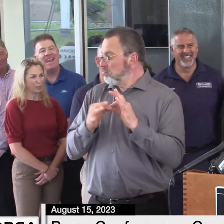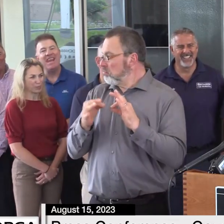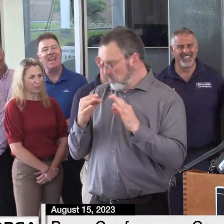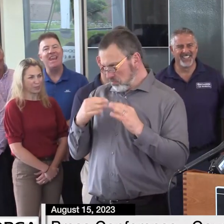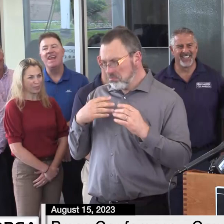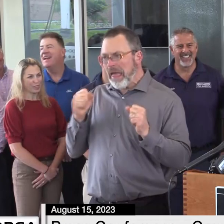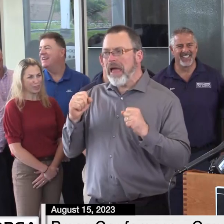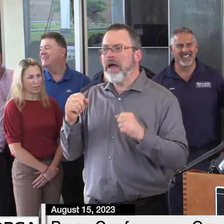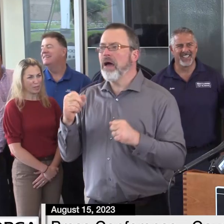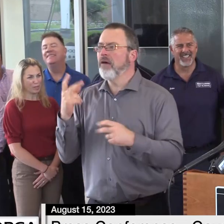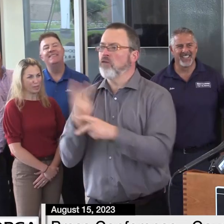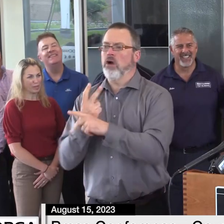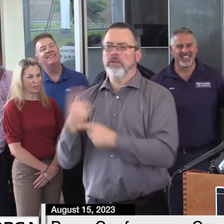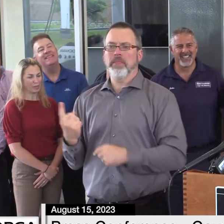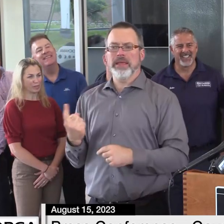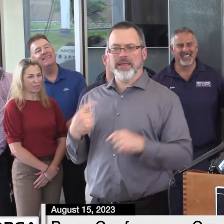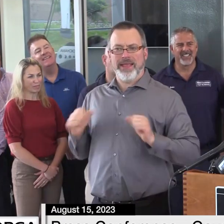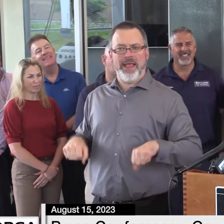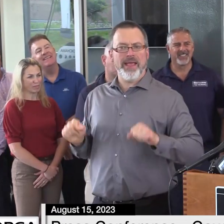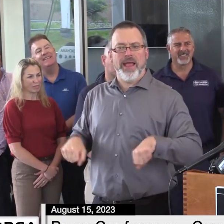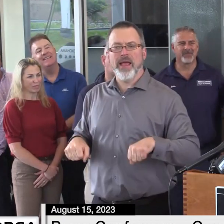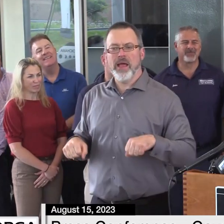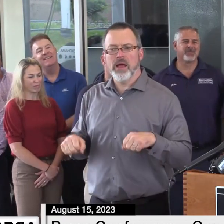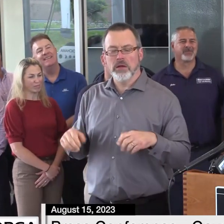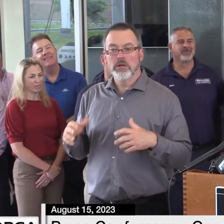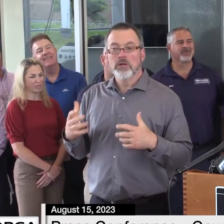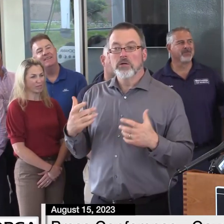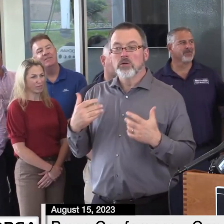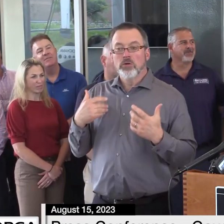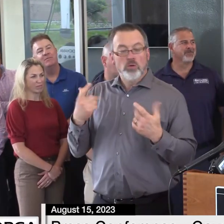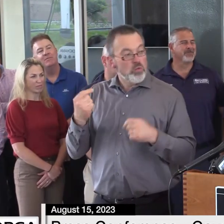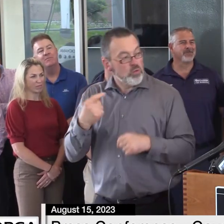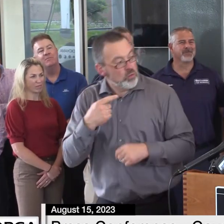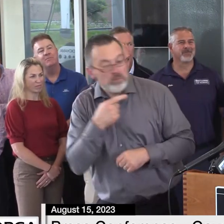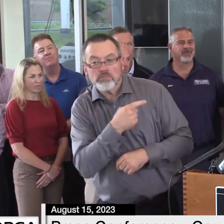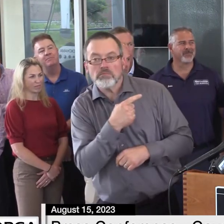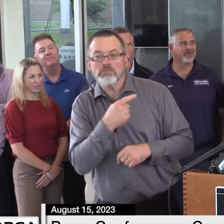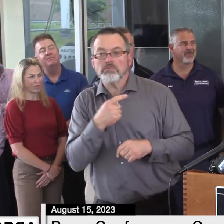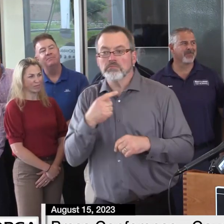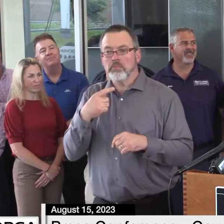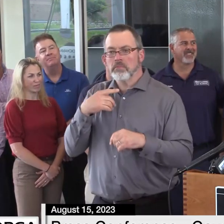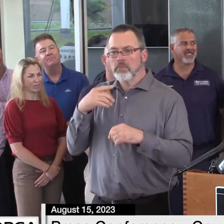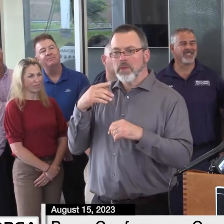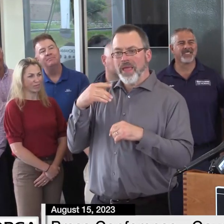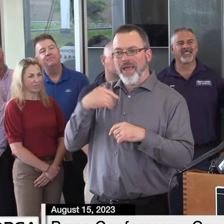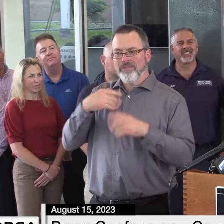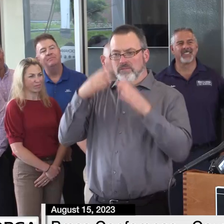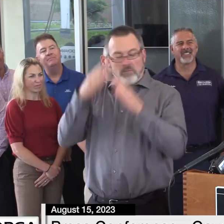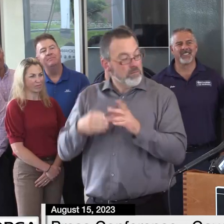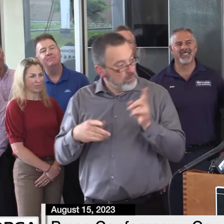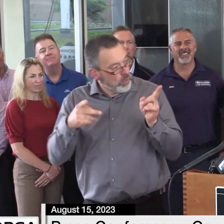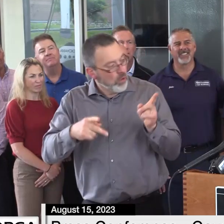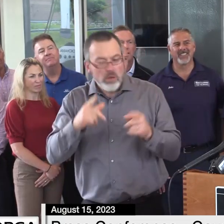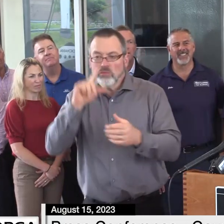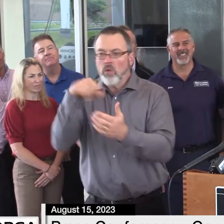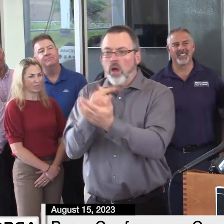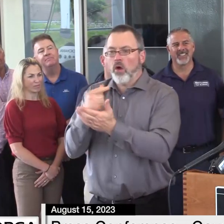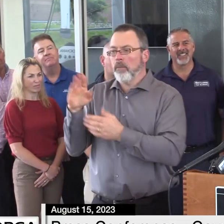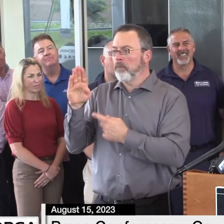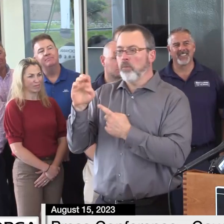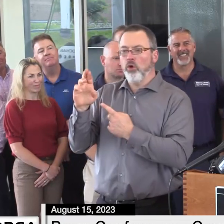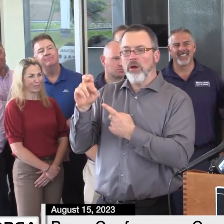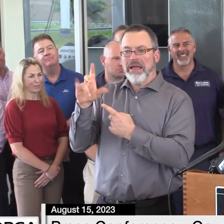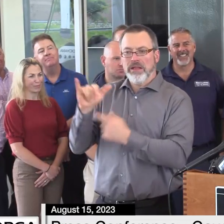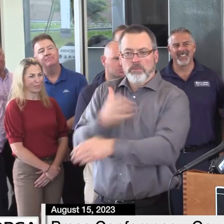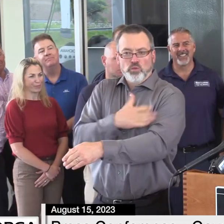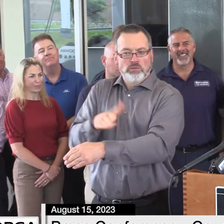but giving a little background, Ernie graduated from Berkeley and actually had a band. It